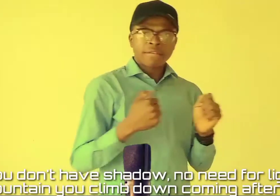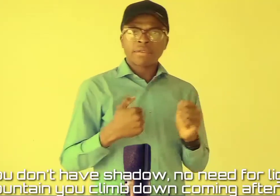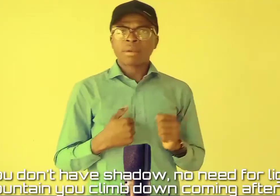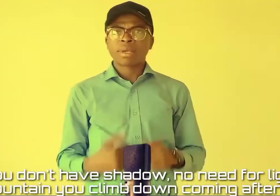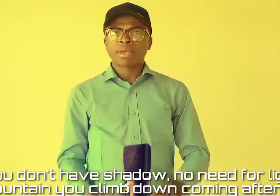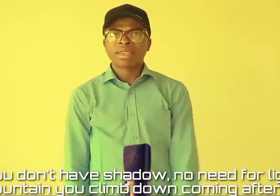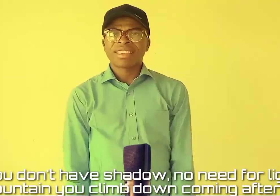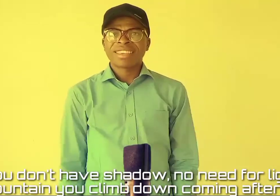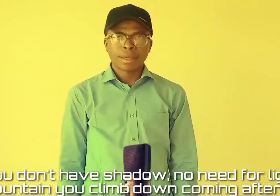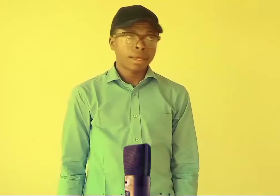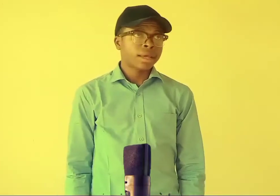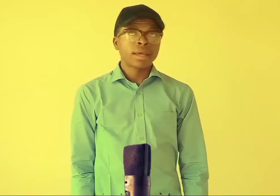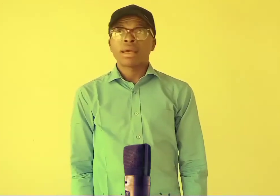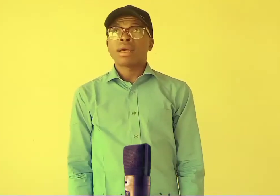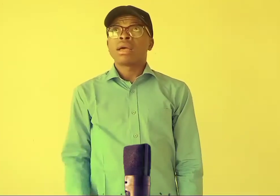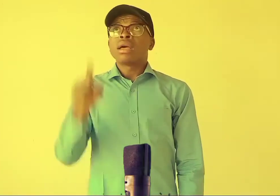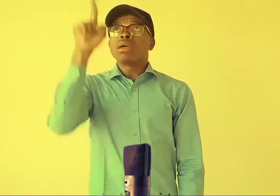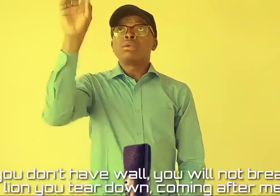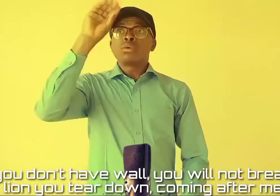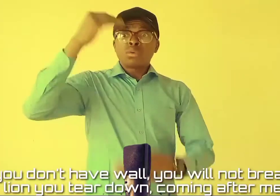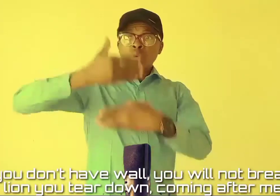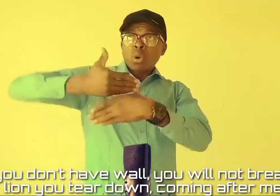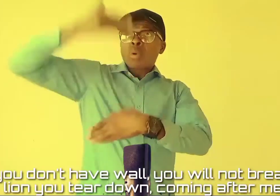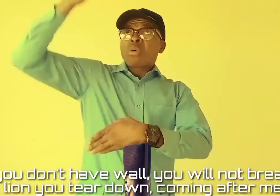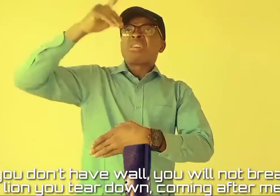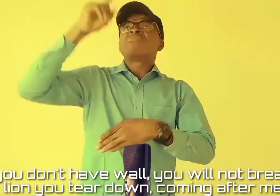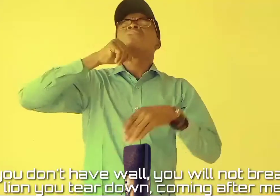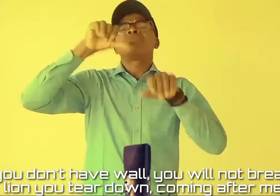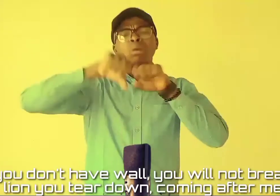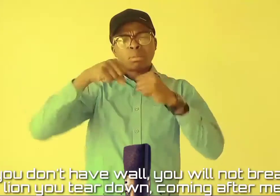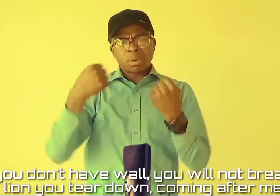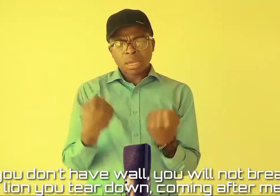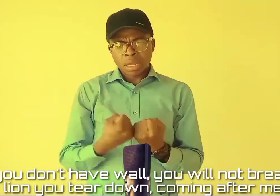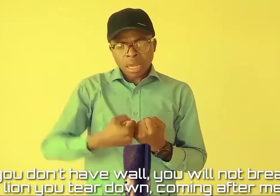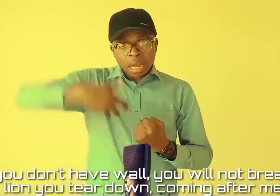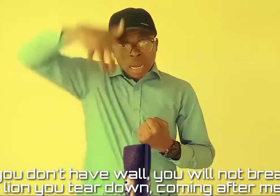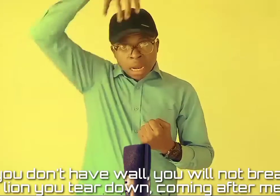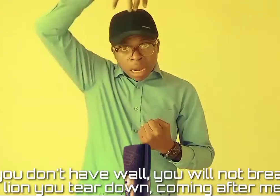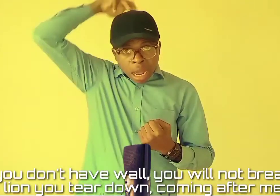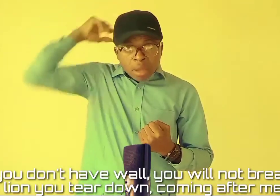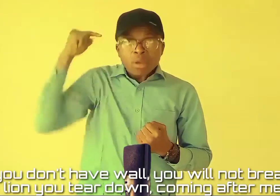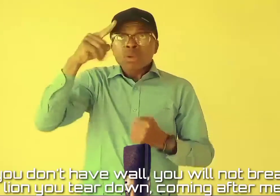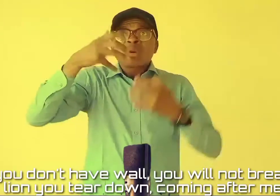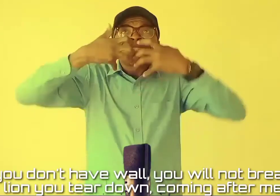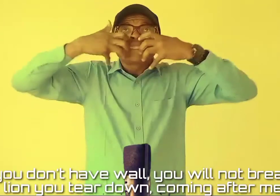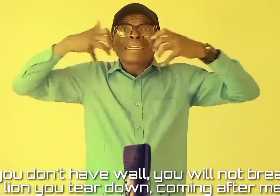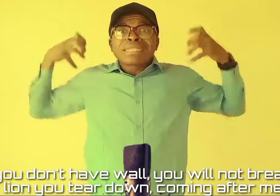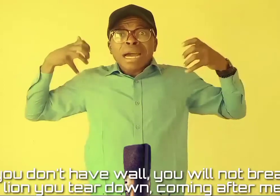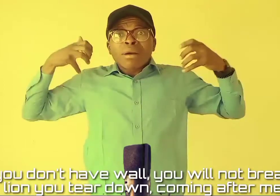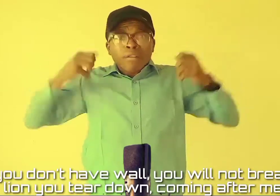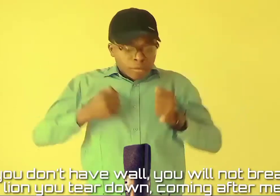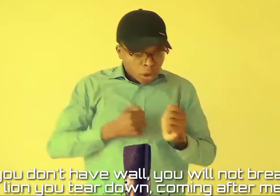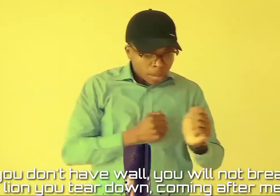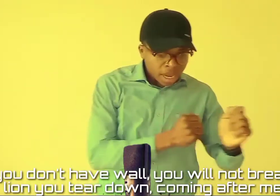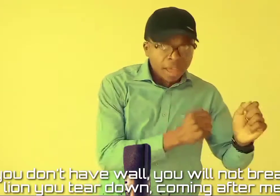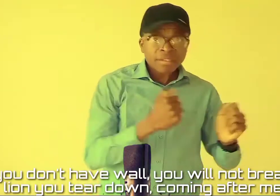me, hey, hey. You don't get warm, you don't go kick down. Like now you need to down. Coming after me,